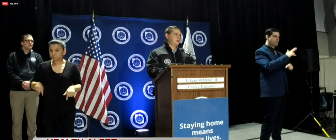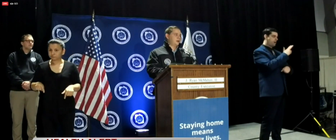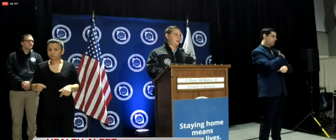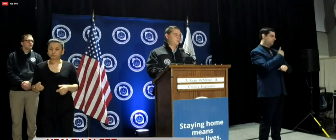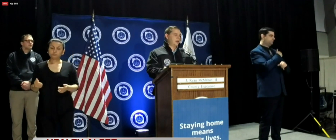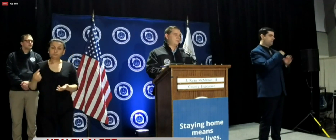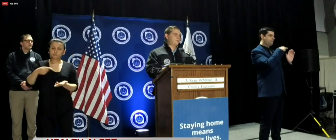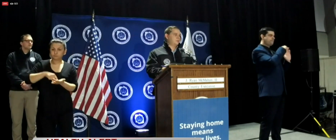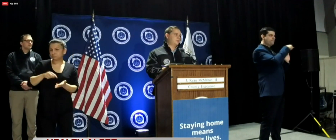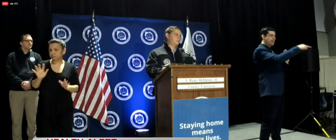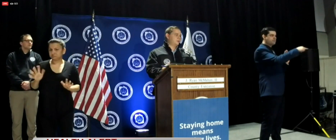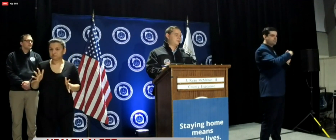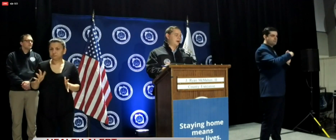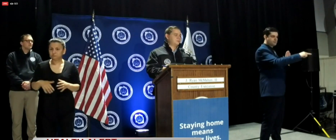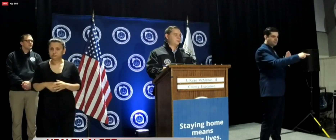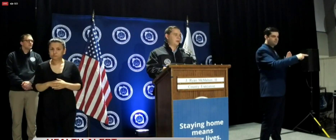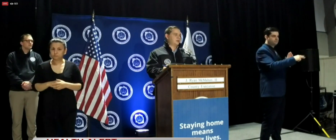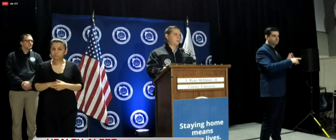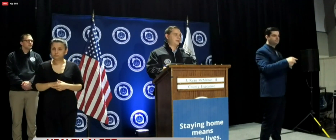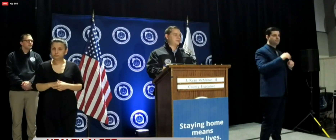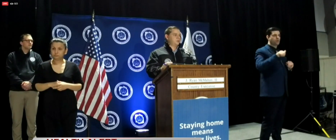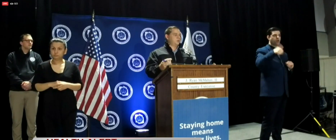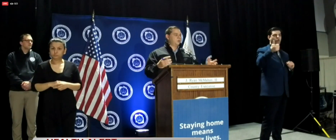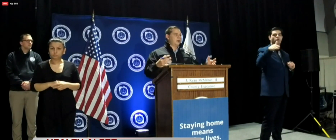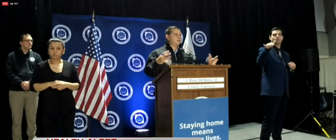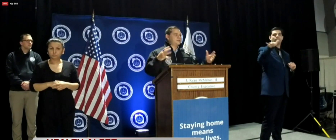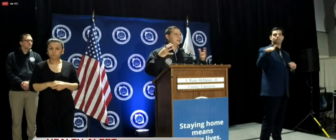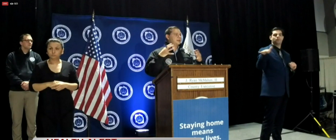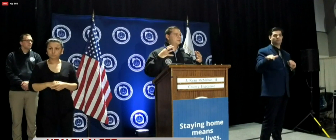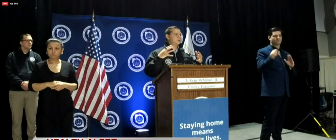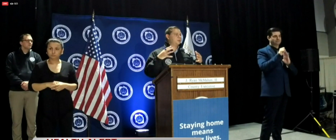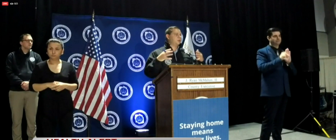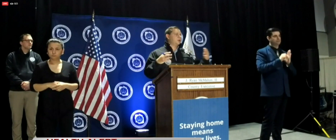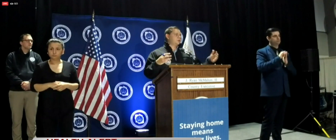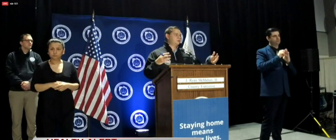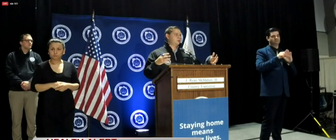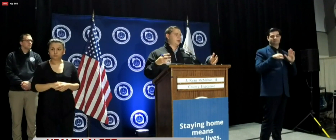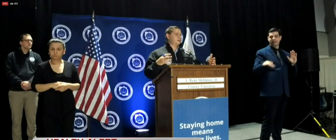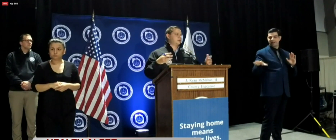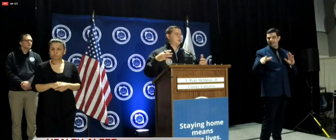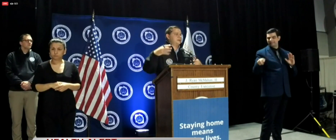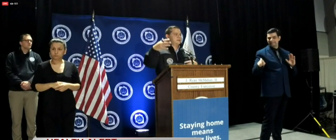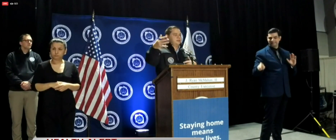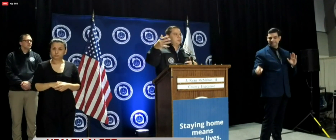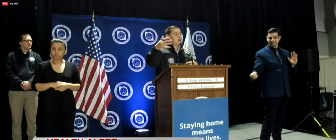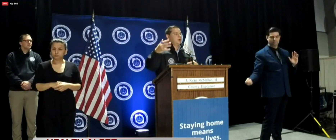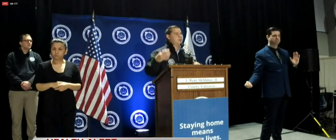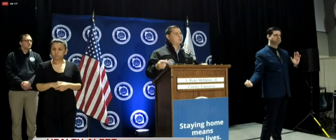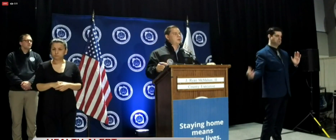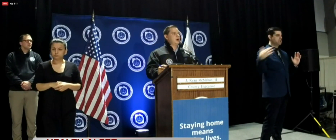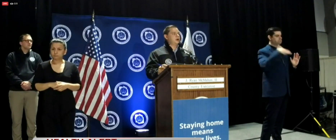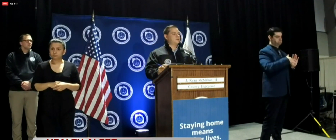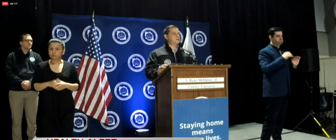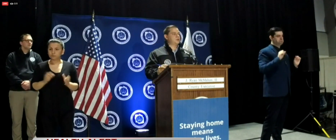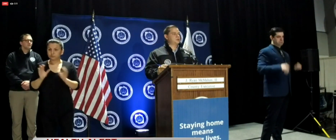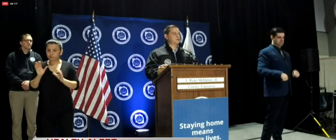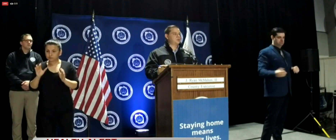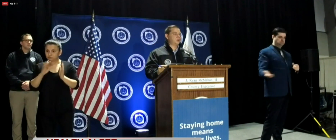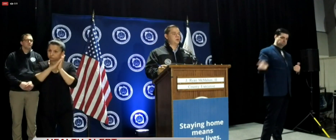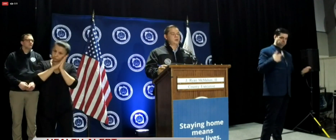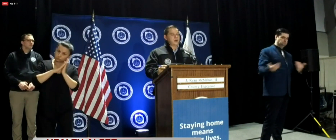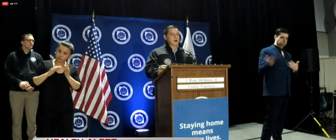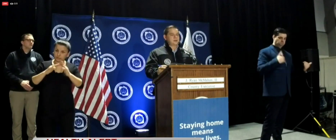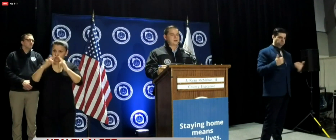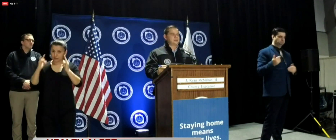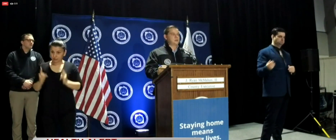state. If we have hospital bed capacity, we would rather take in people to utilize that capacity than break up our infrastructure.